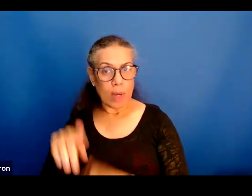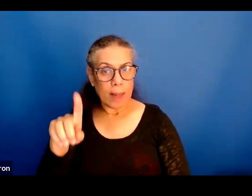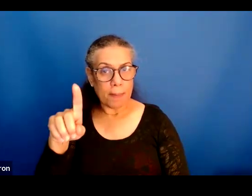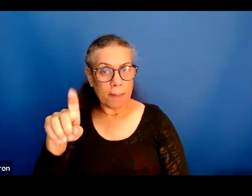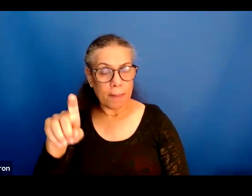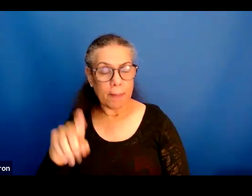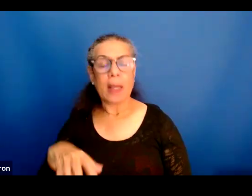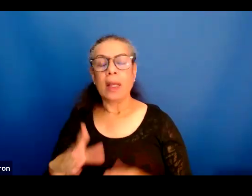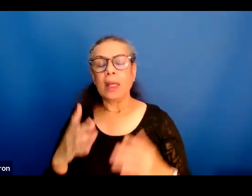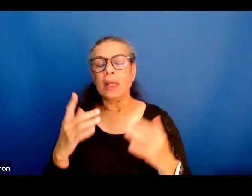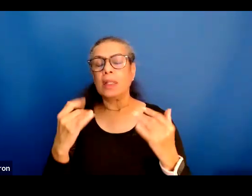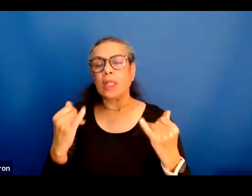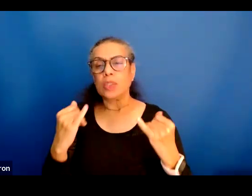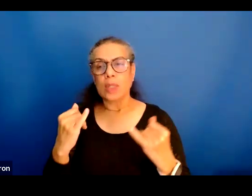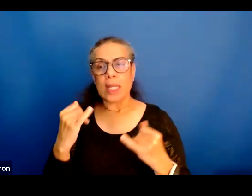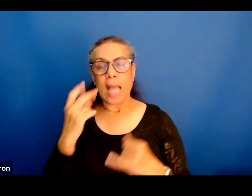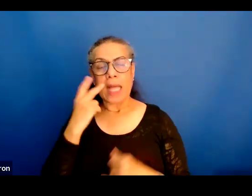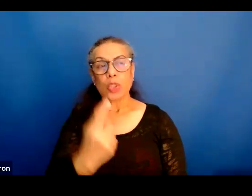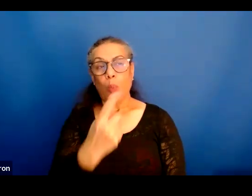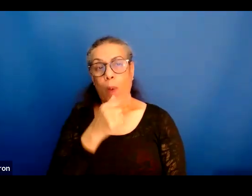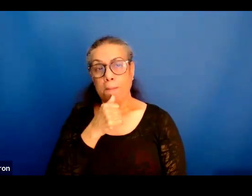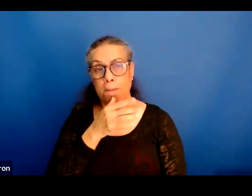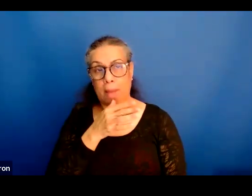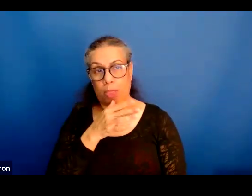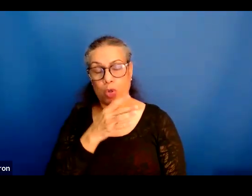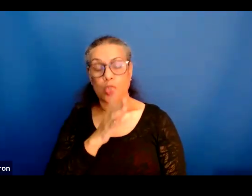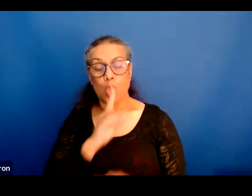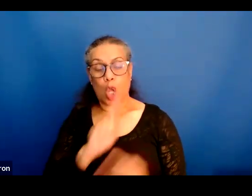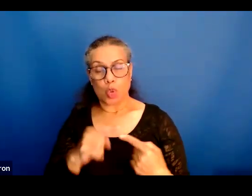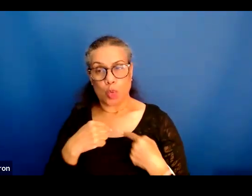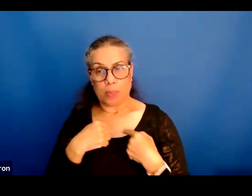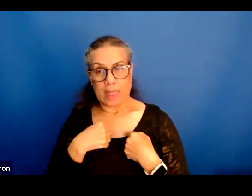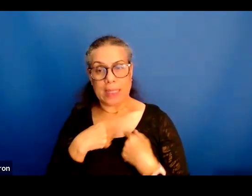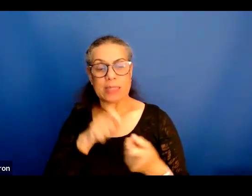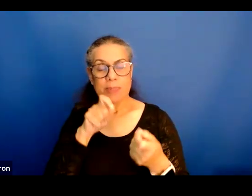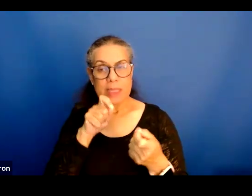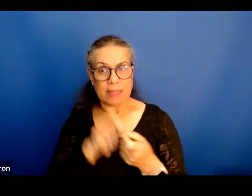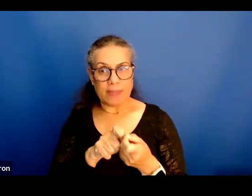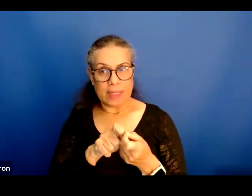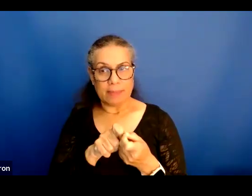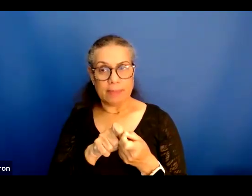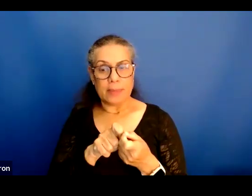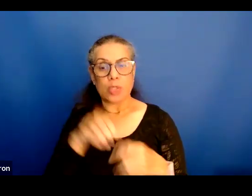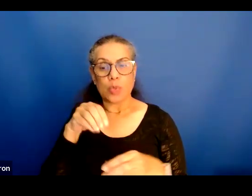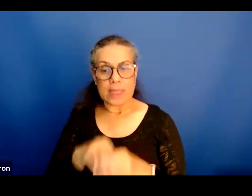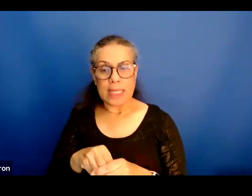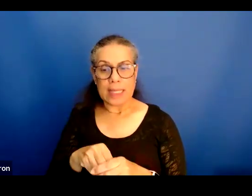Yesterday, I see some mother, she talked to me, and she say specifically in Blaston School,